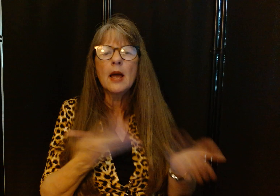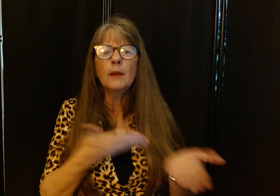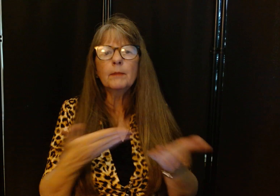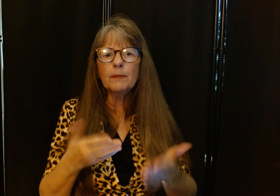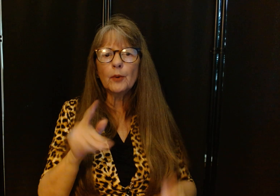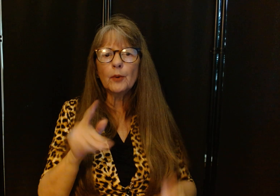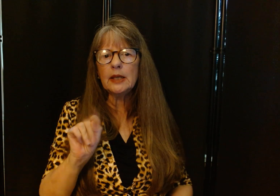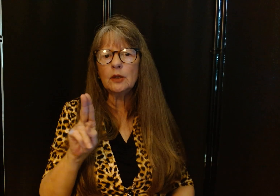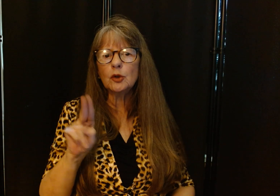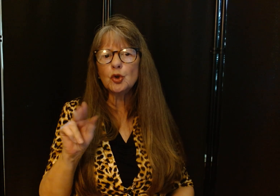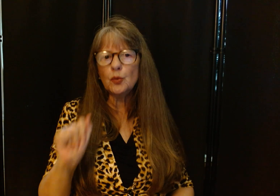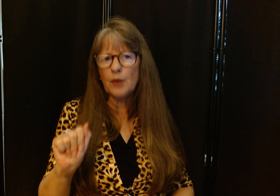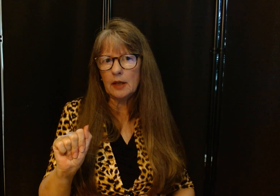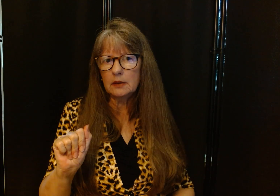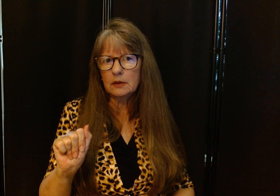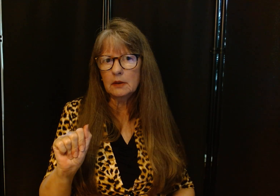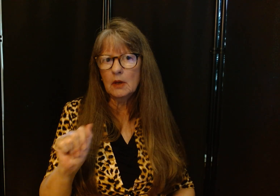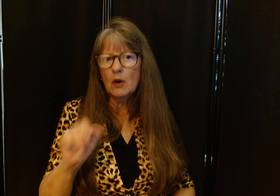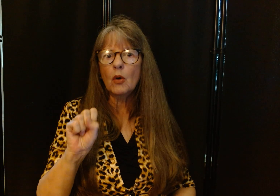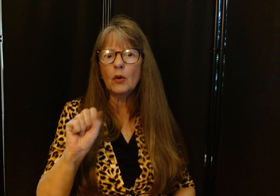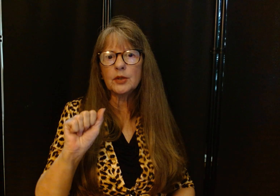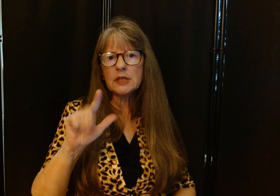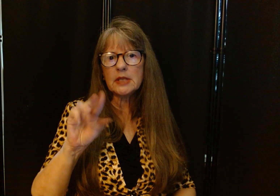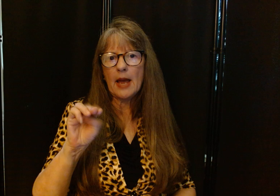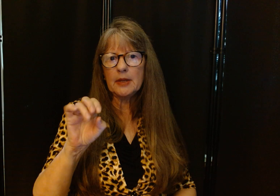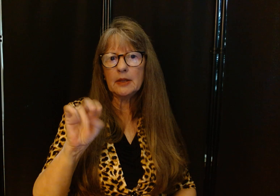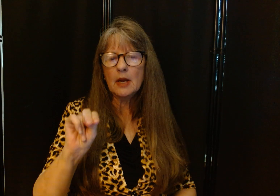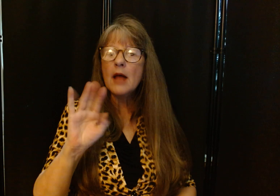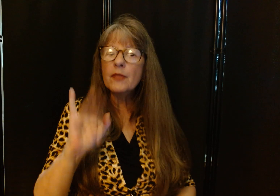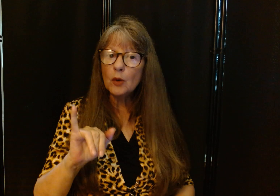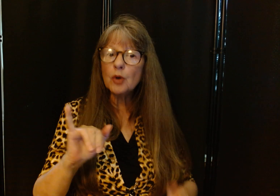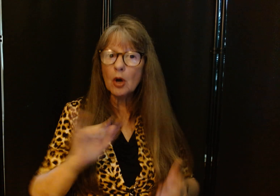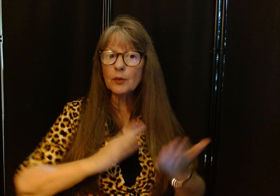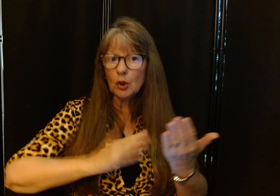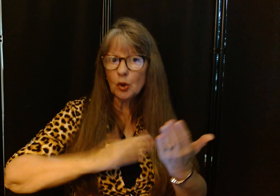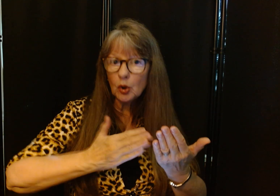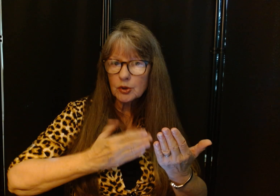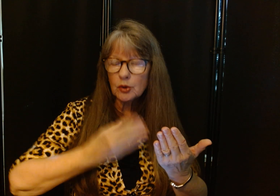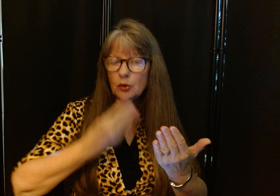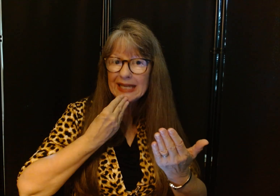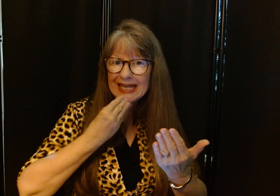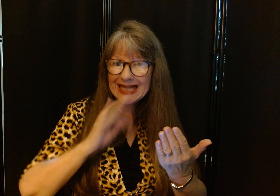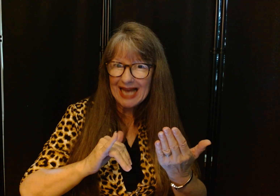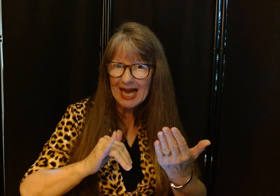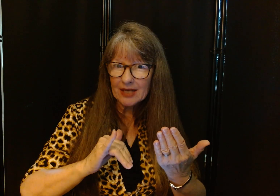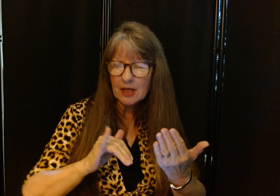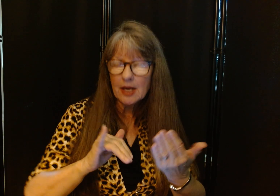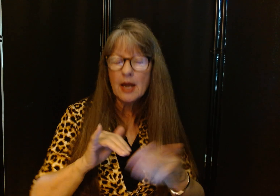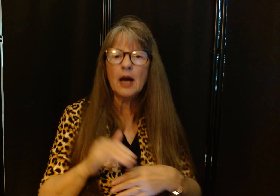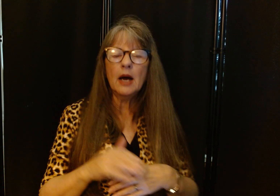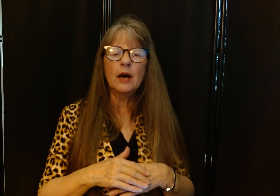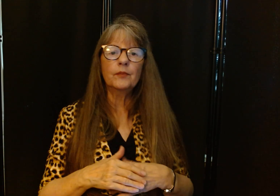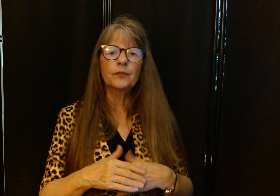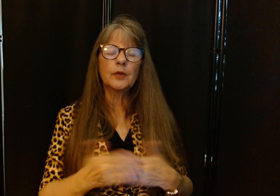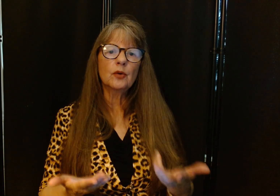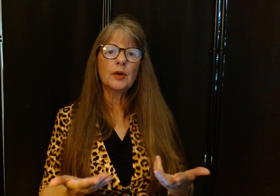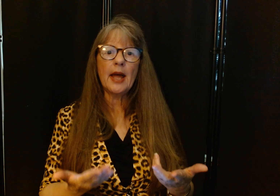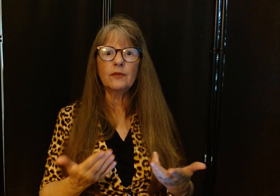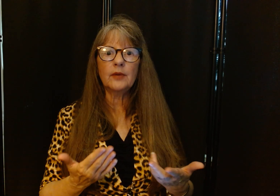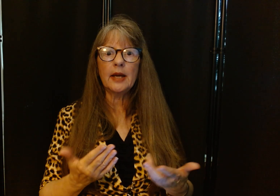be bringing tuna or salmon, and those are already cooked, so you can eat that. And you can have like